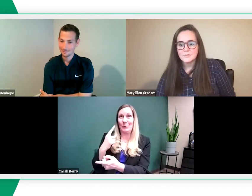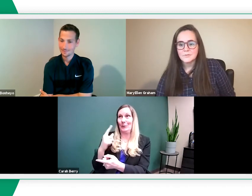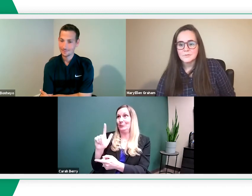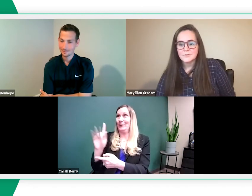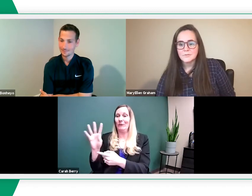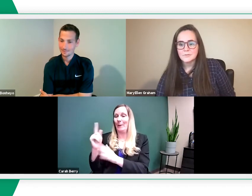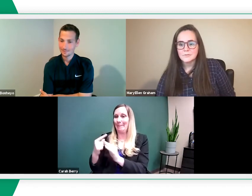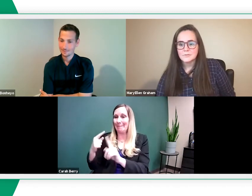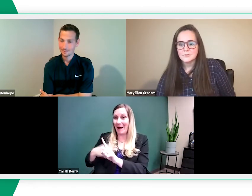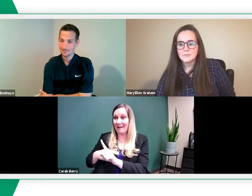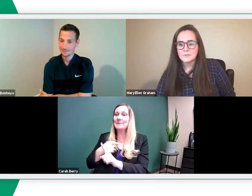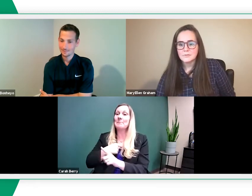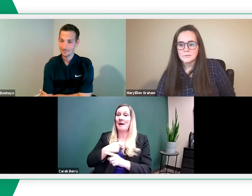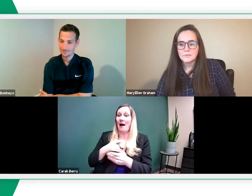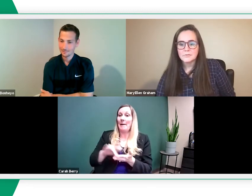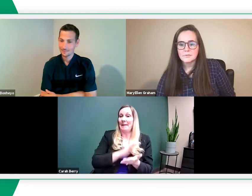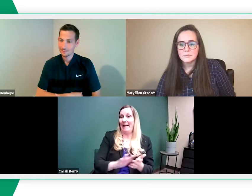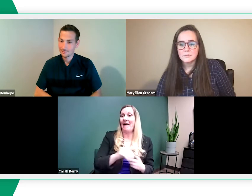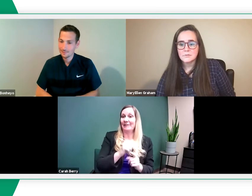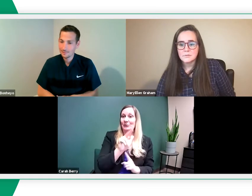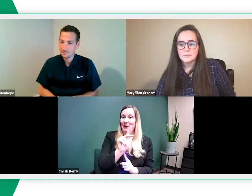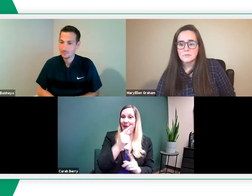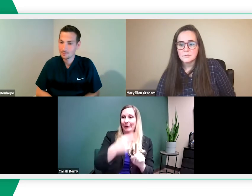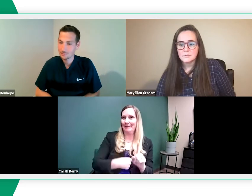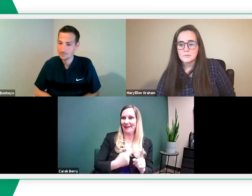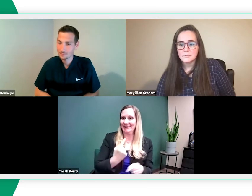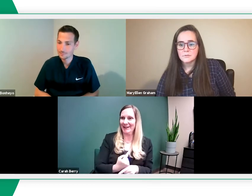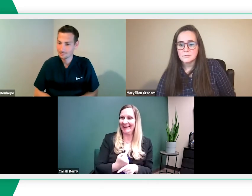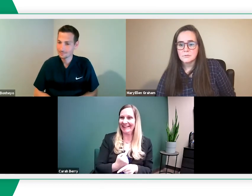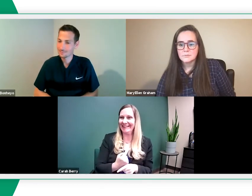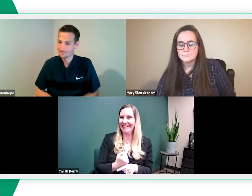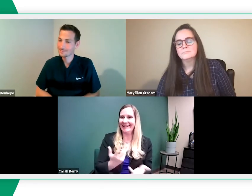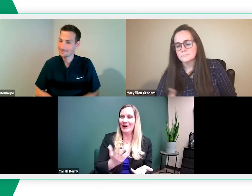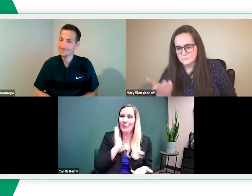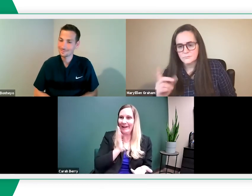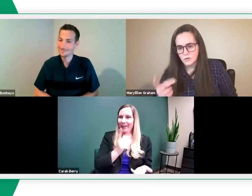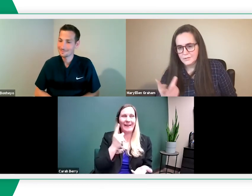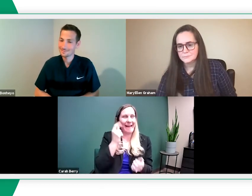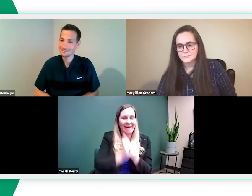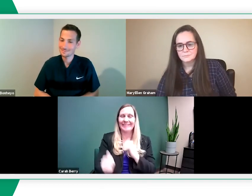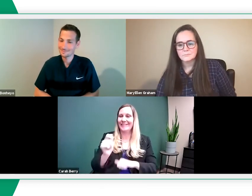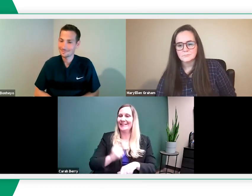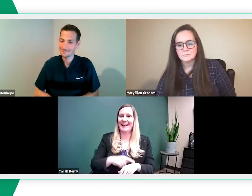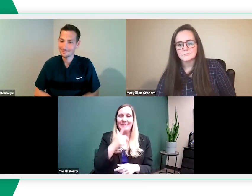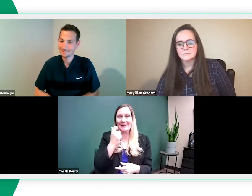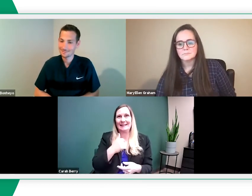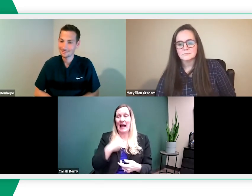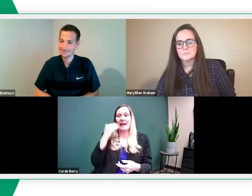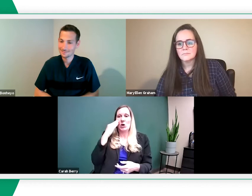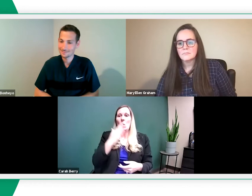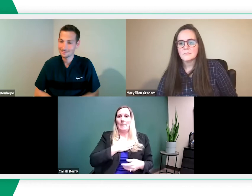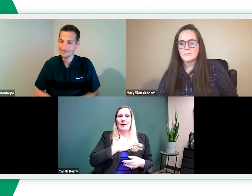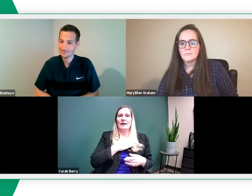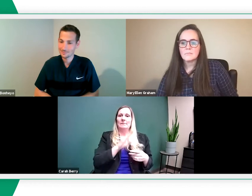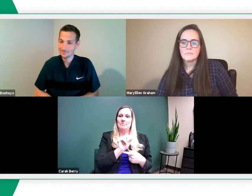money for 24 months, and I paid it off in 23 months, right? As long as that would be,